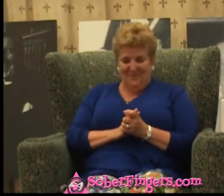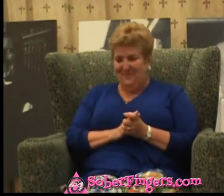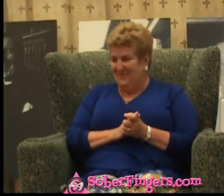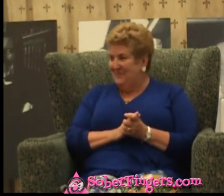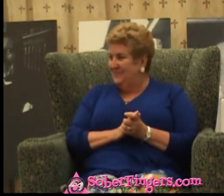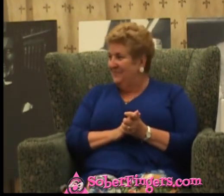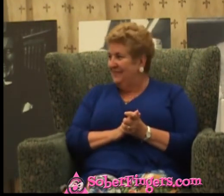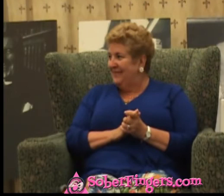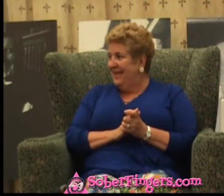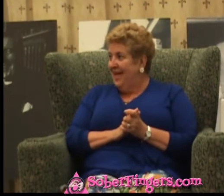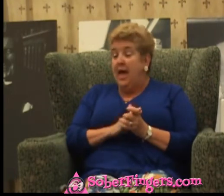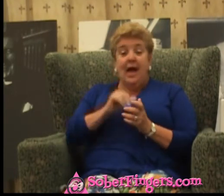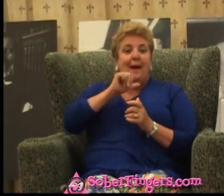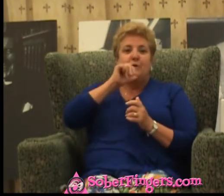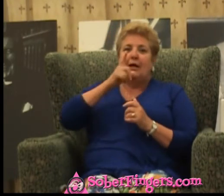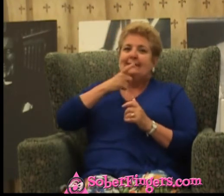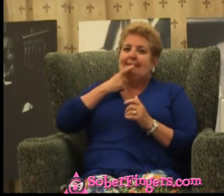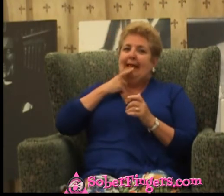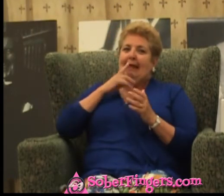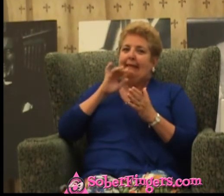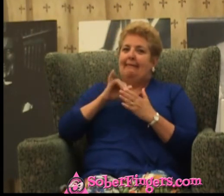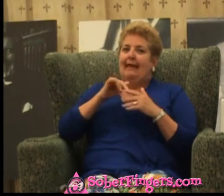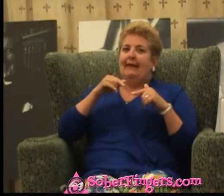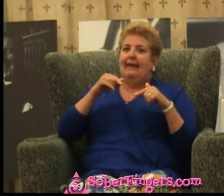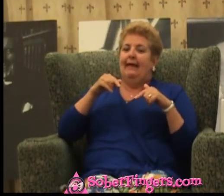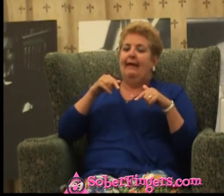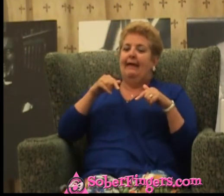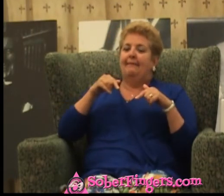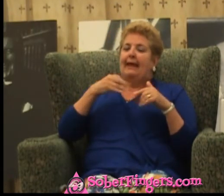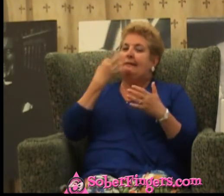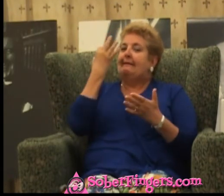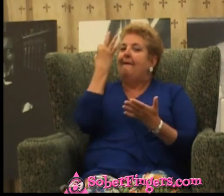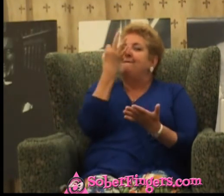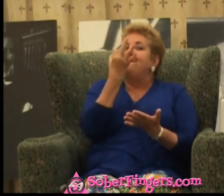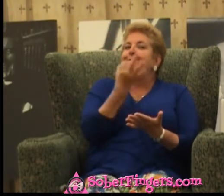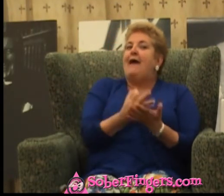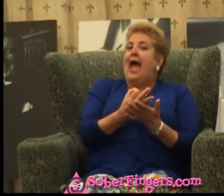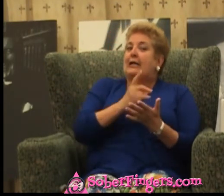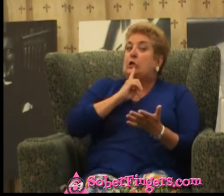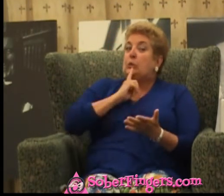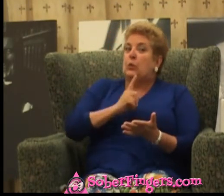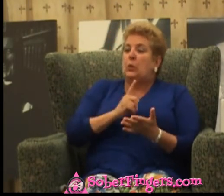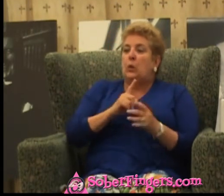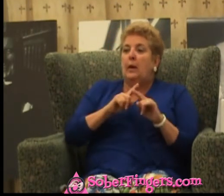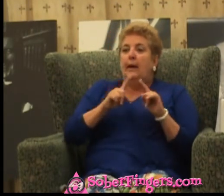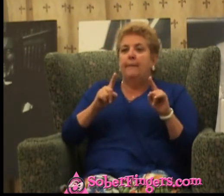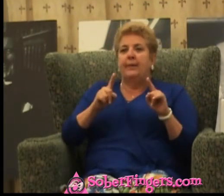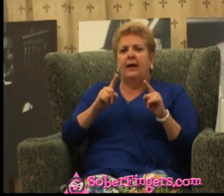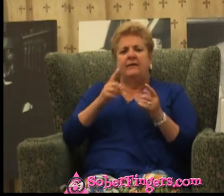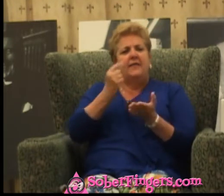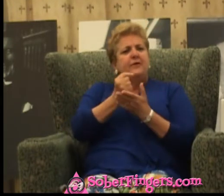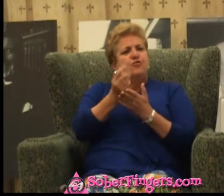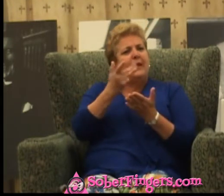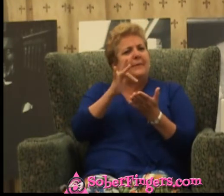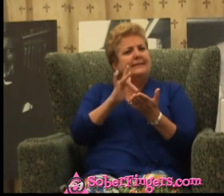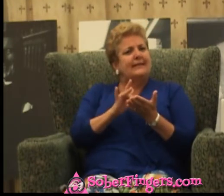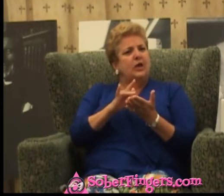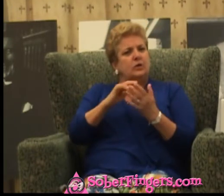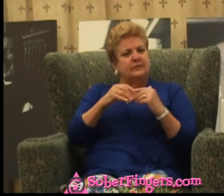Now, I'm not saying that this is a fact, but along came the treatment centers and started teaching about relapse